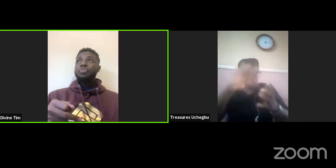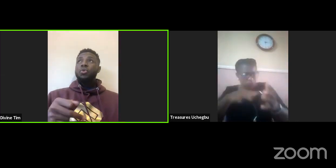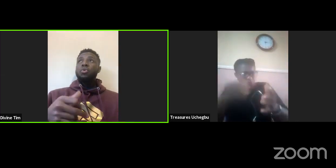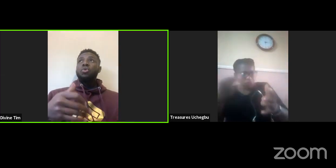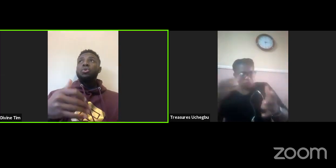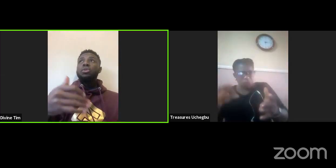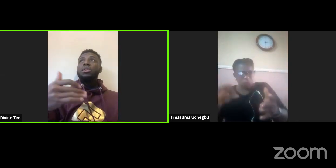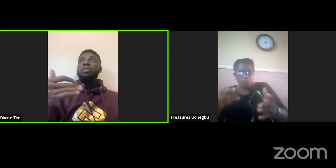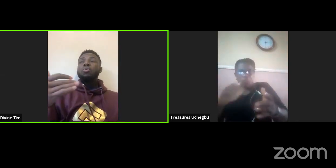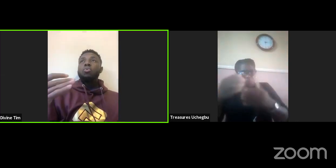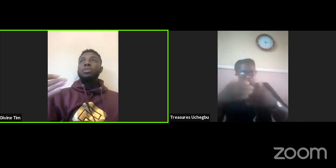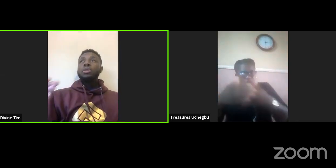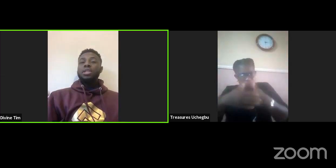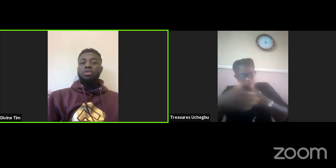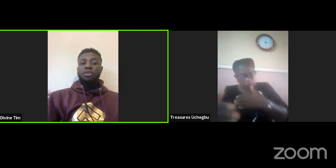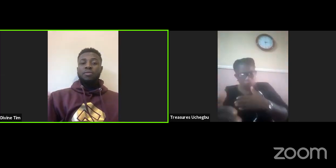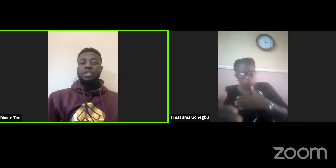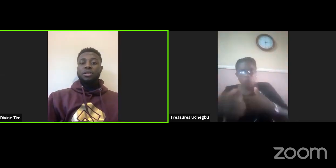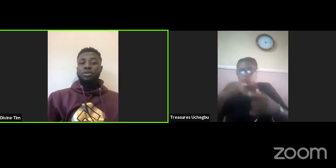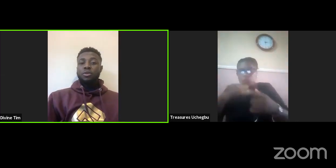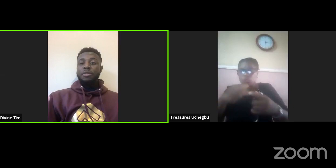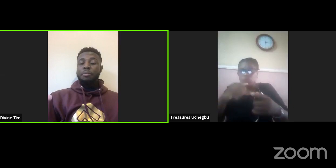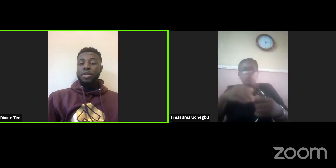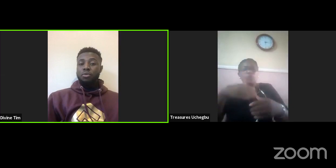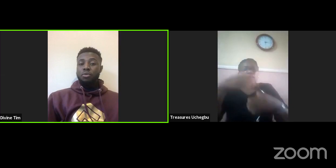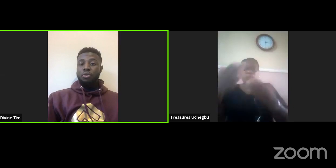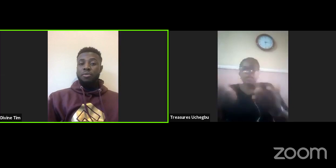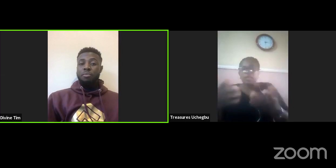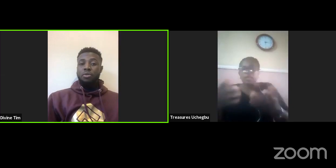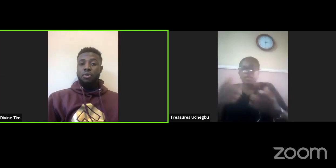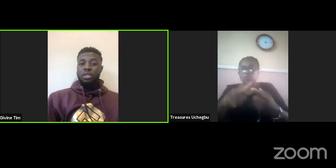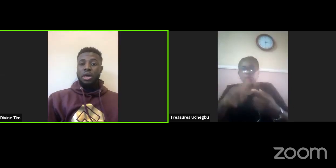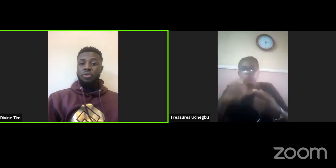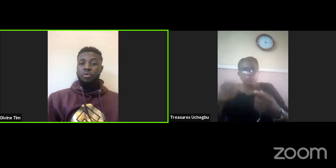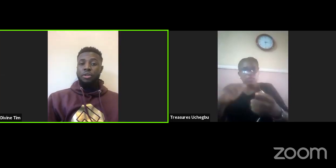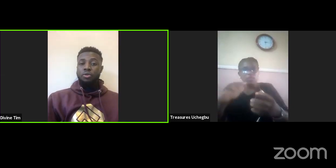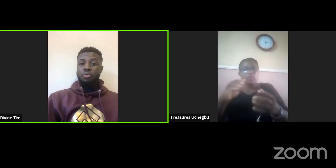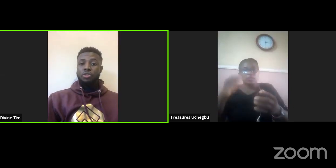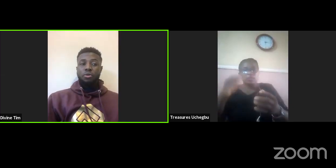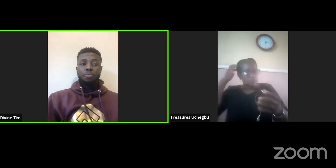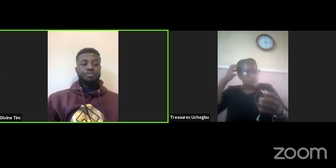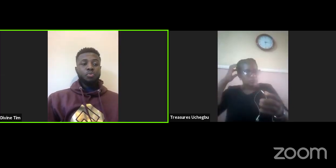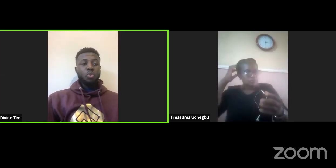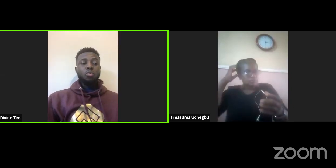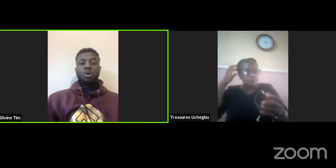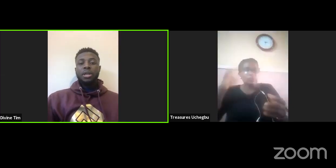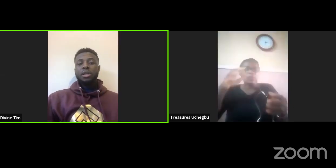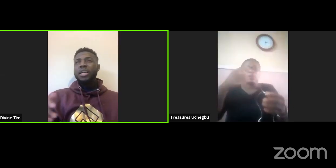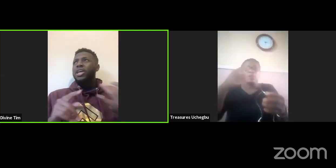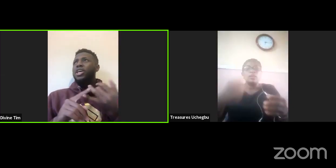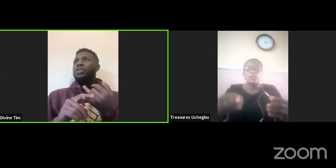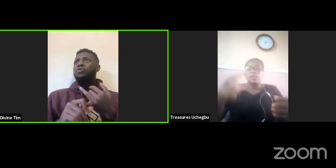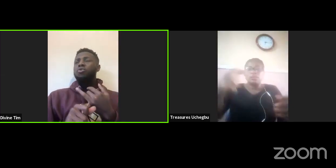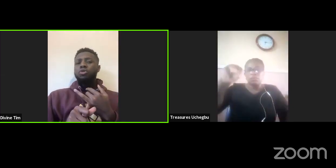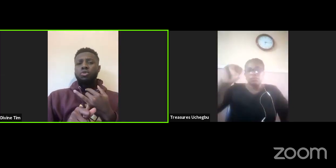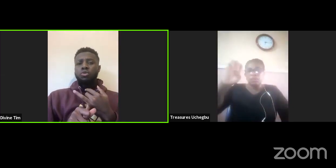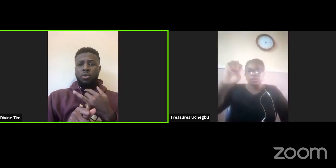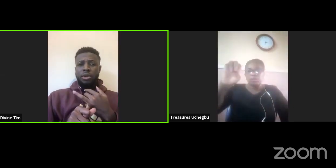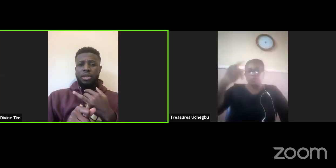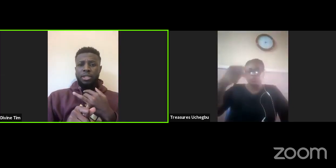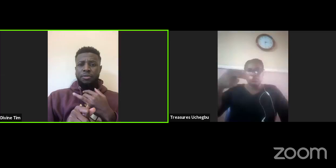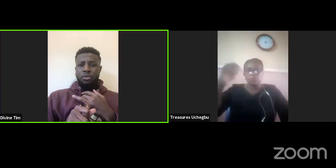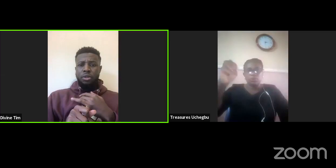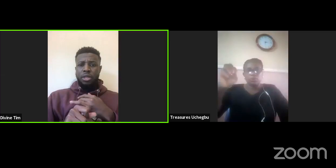how you give the details of the methods, how you're going to measure. 1, if you want to